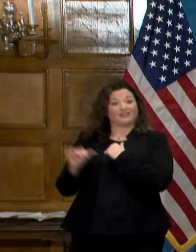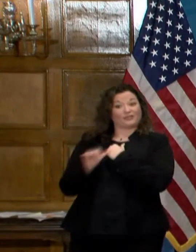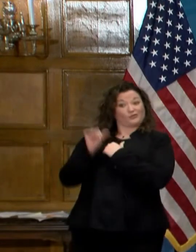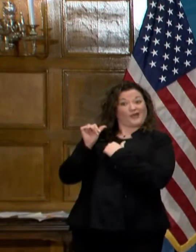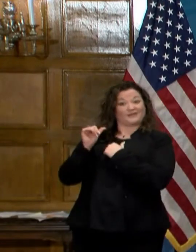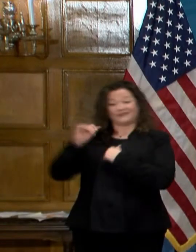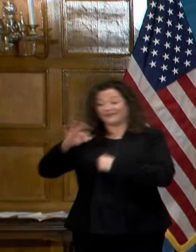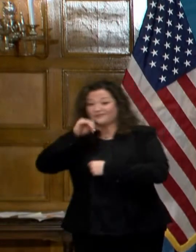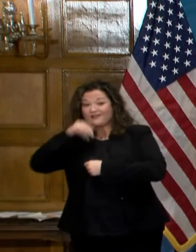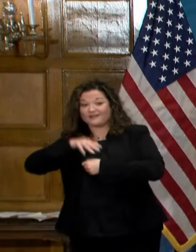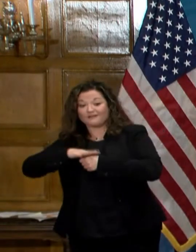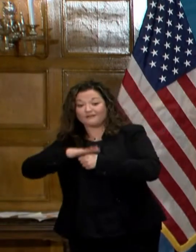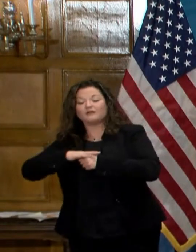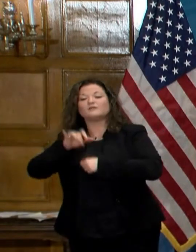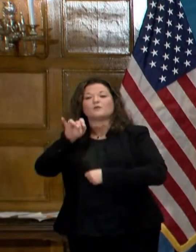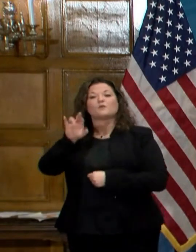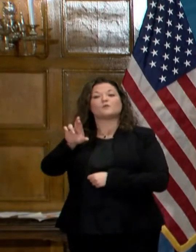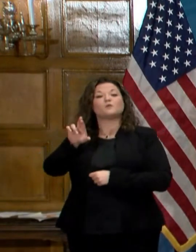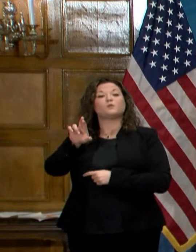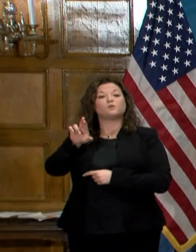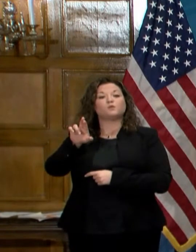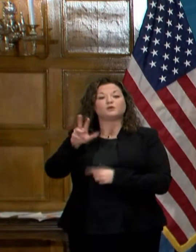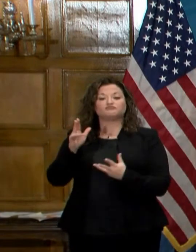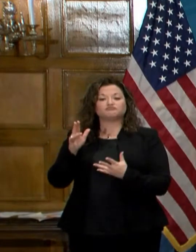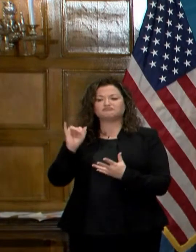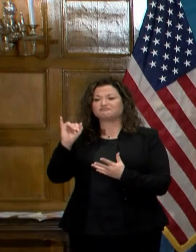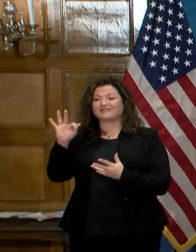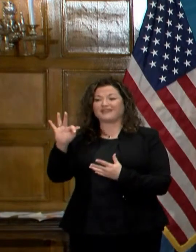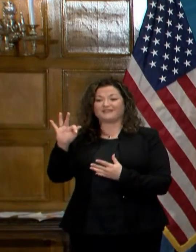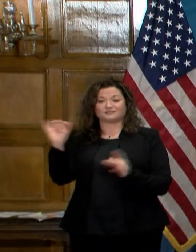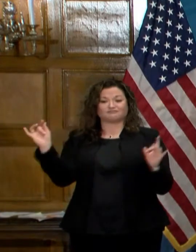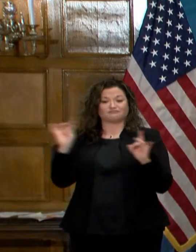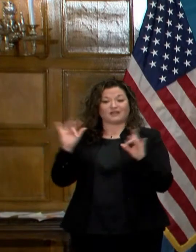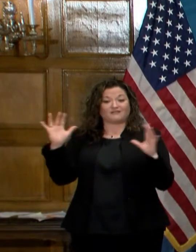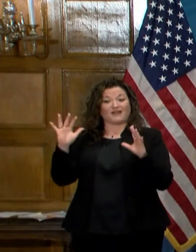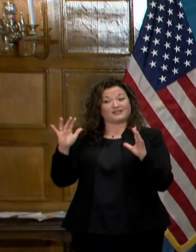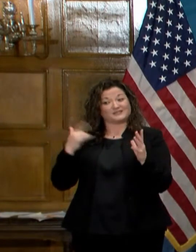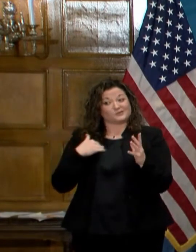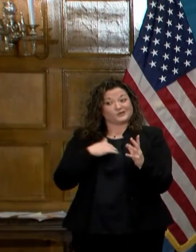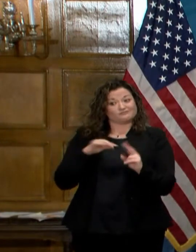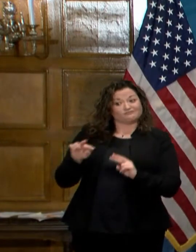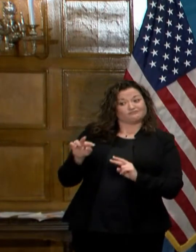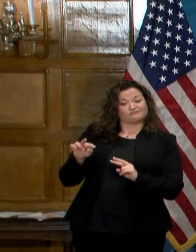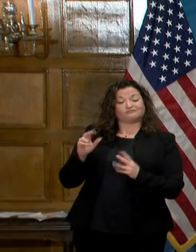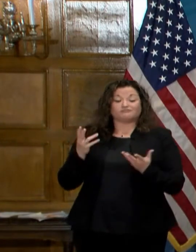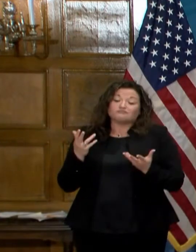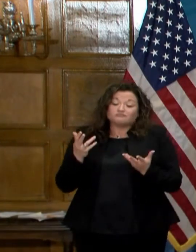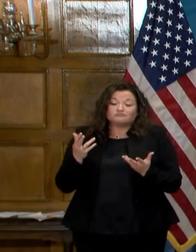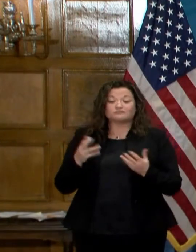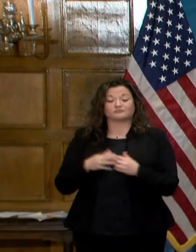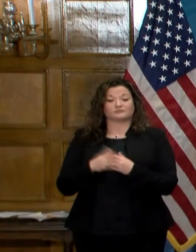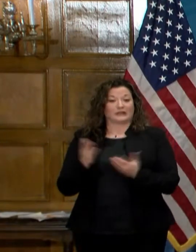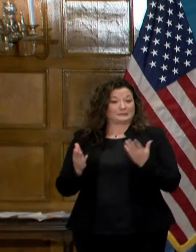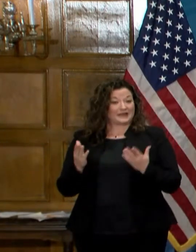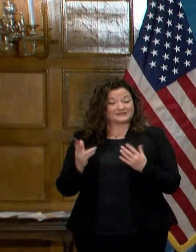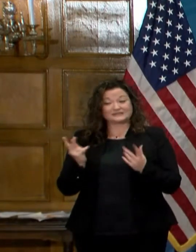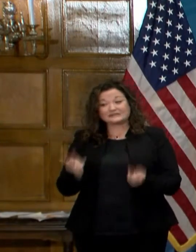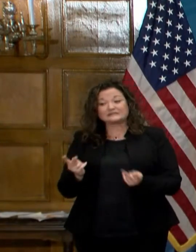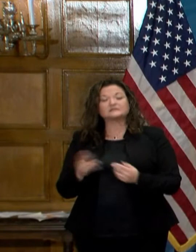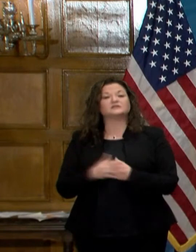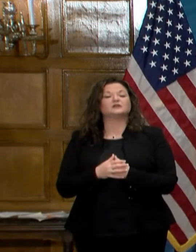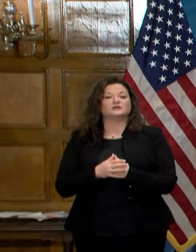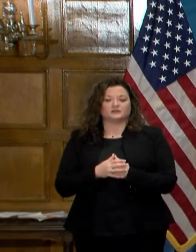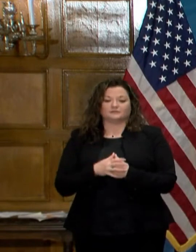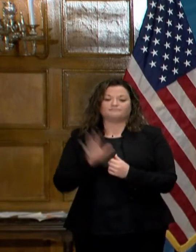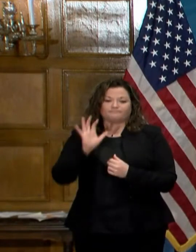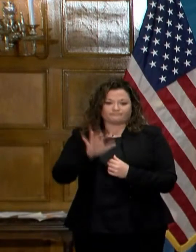threat or the violence that might be anticipated or that we might see. And that's